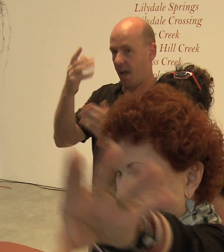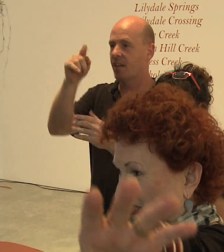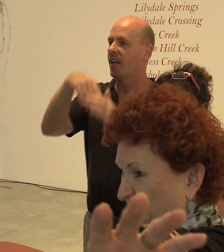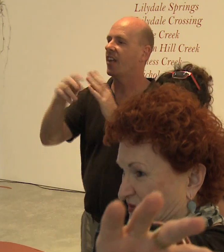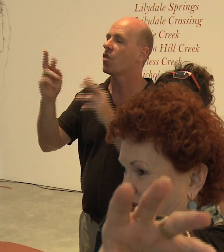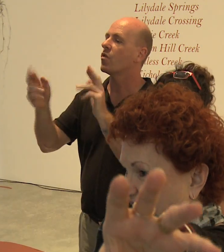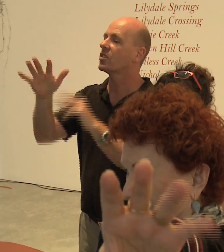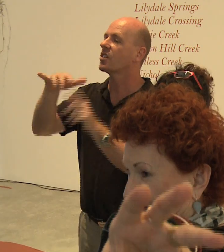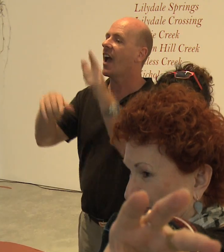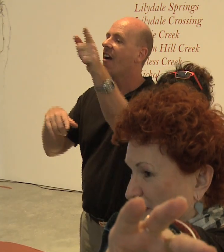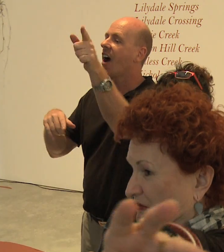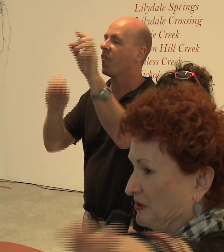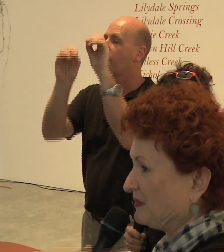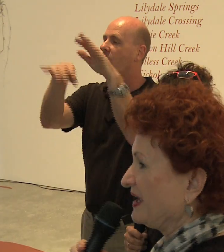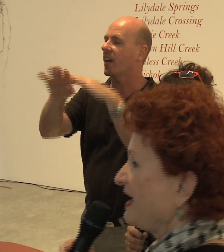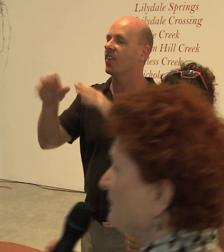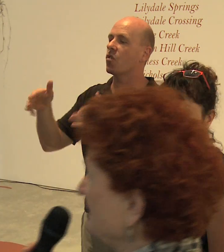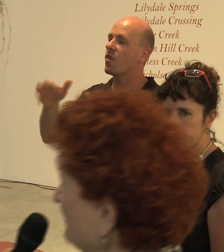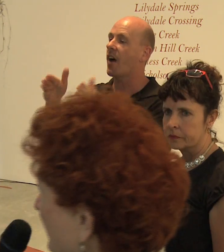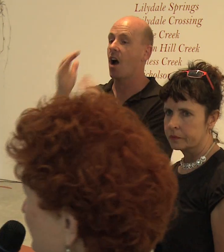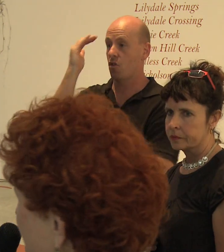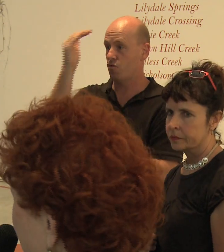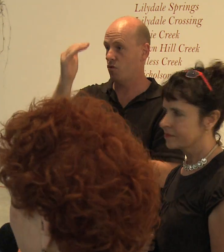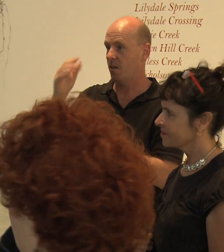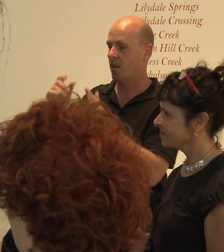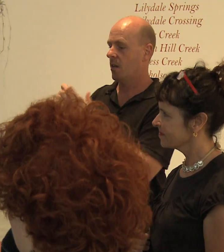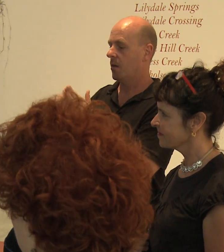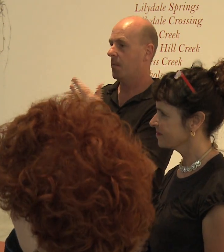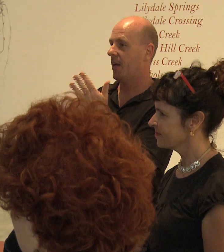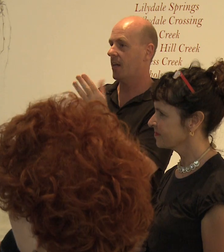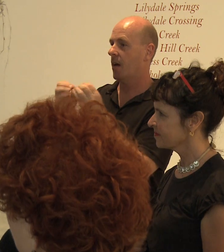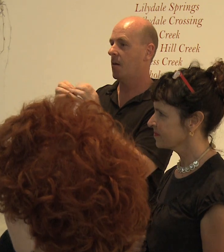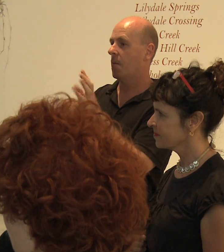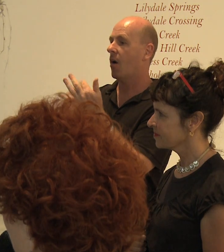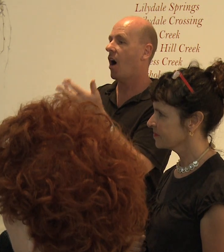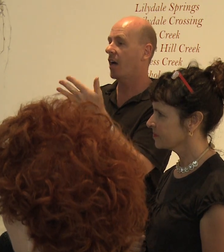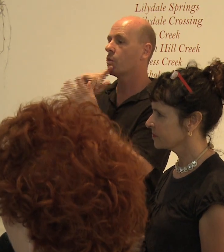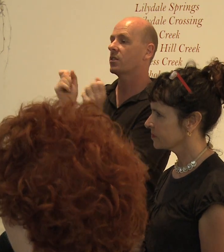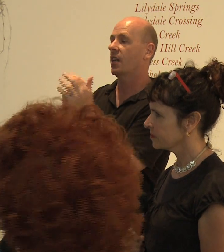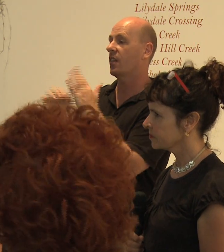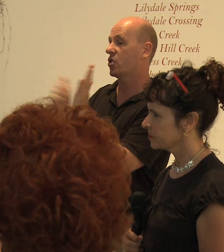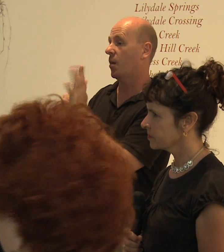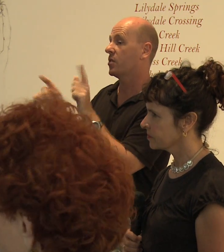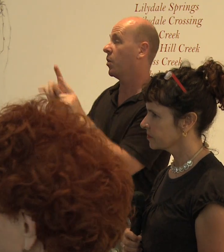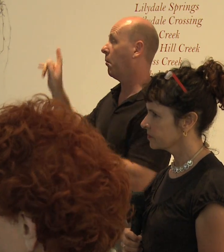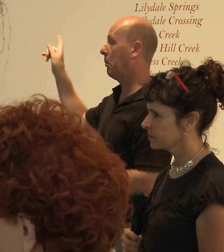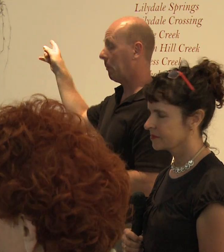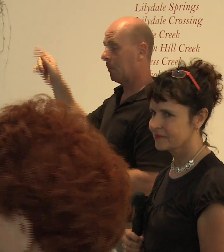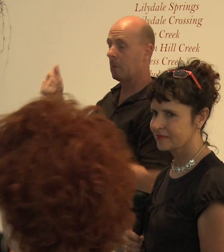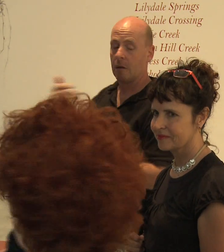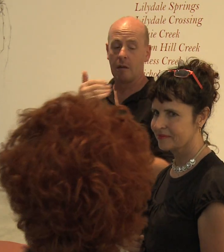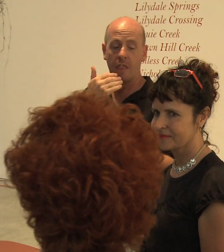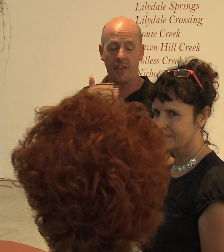resource area that we've put down here in the River Room, and Peter Byers has kindly agreed to stock it in the gallery store. Judy, it's